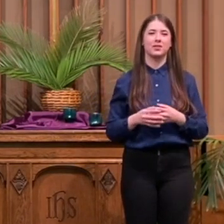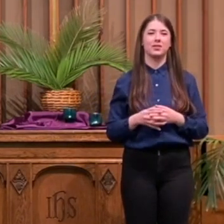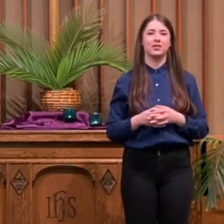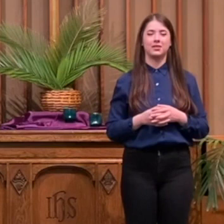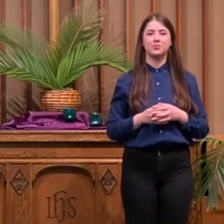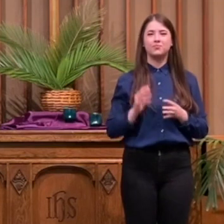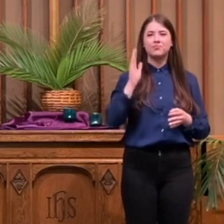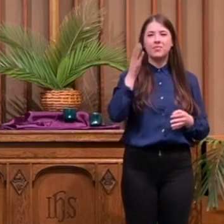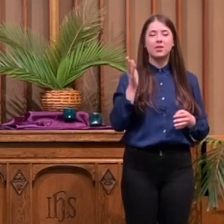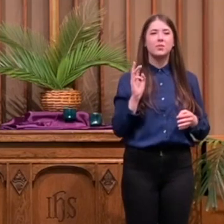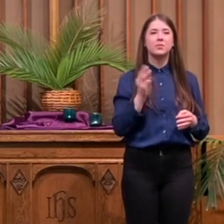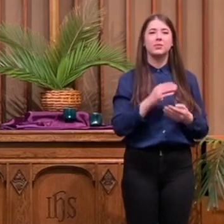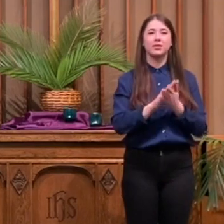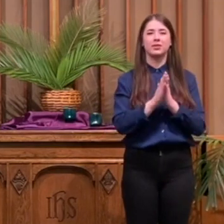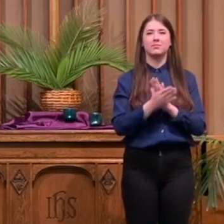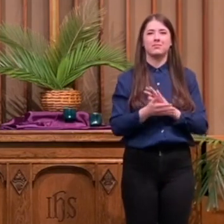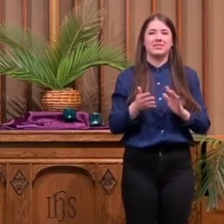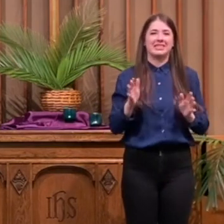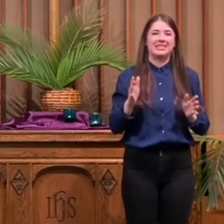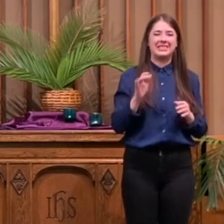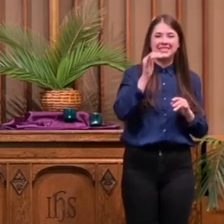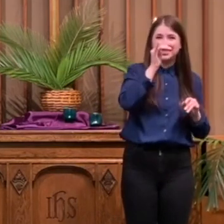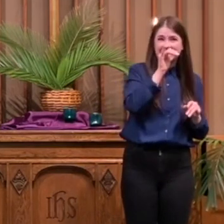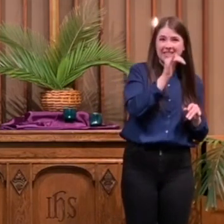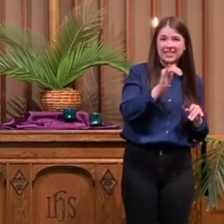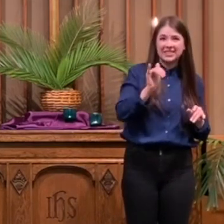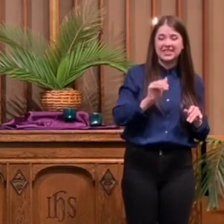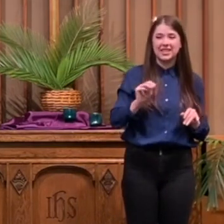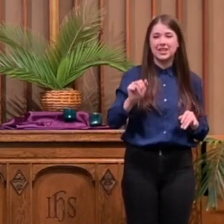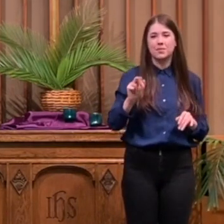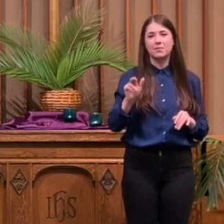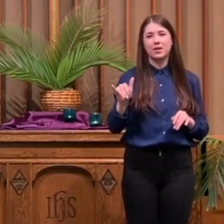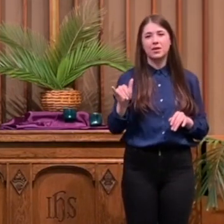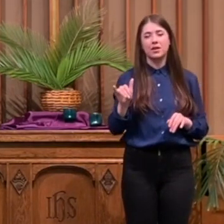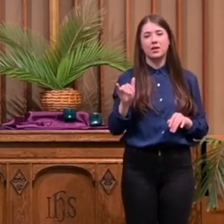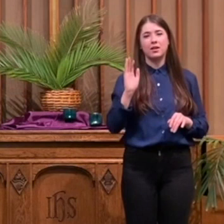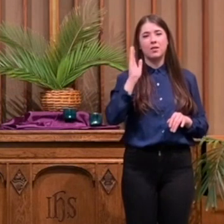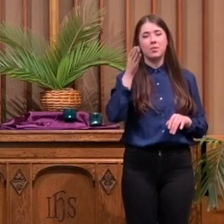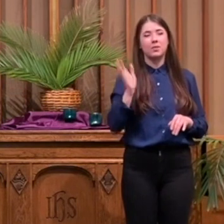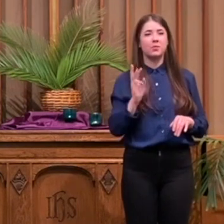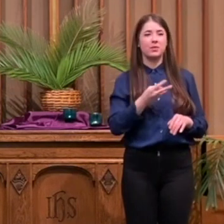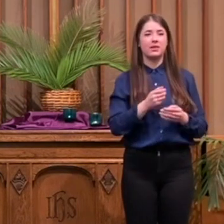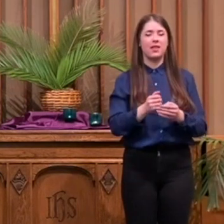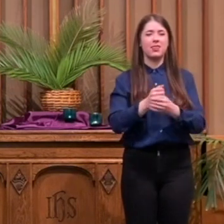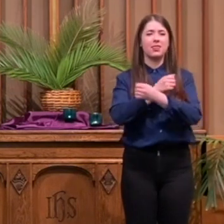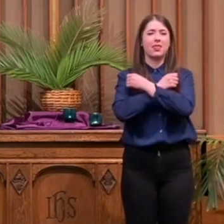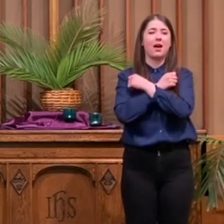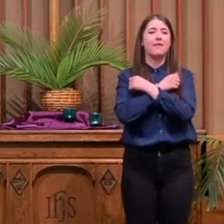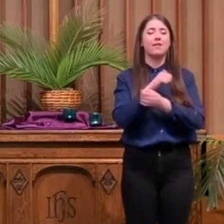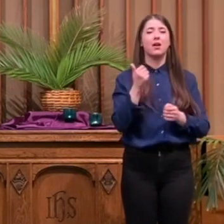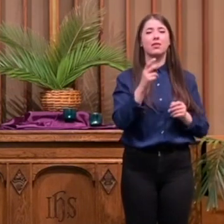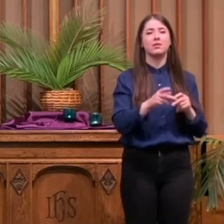Will we be a bit ridiculous like Mary? Will we love others lavishly, wasting our time and